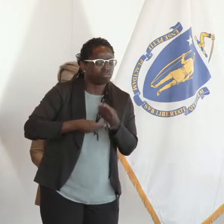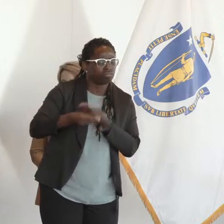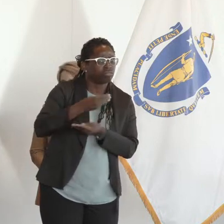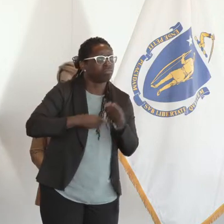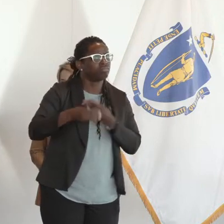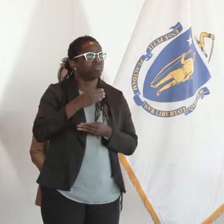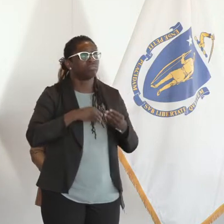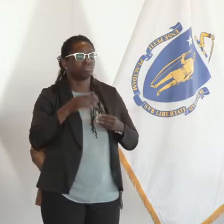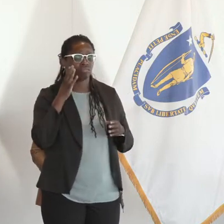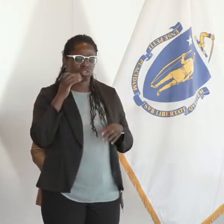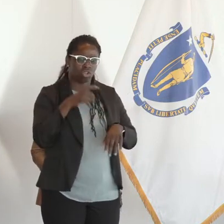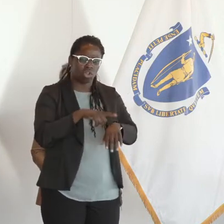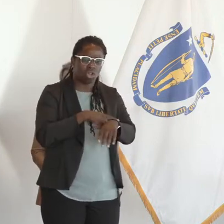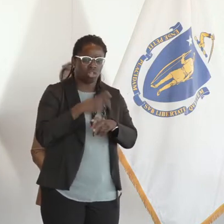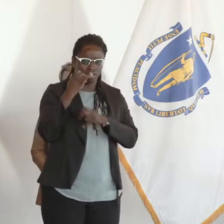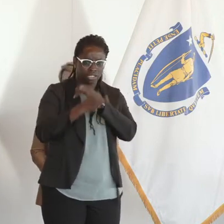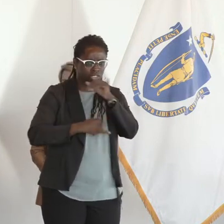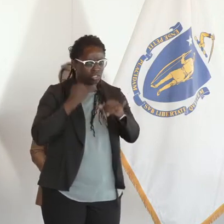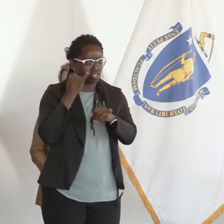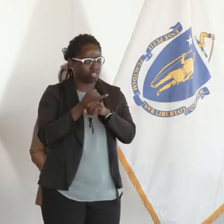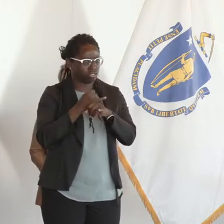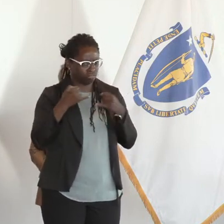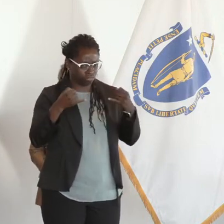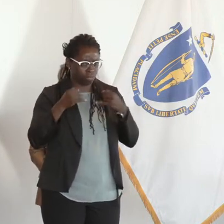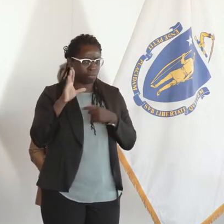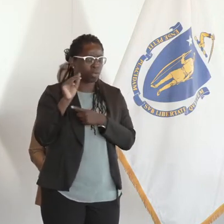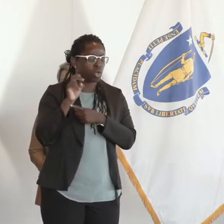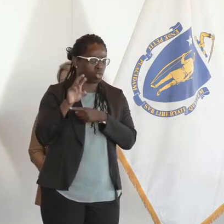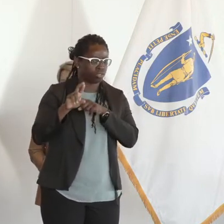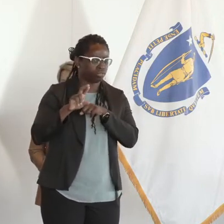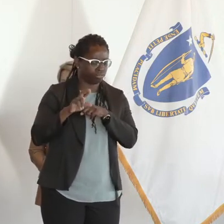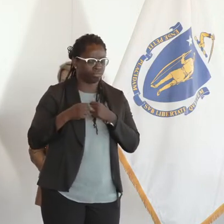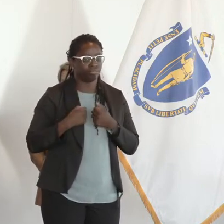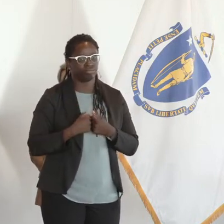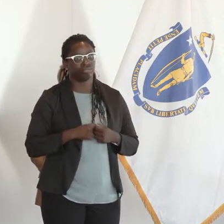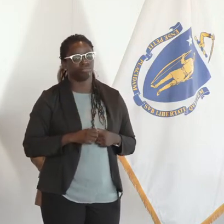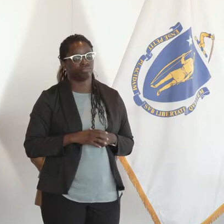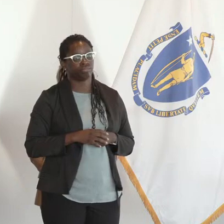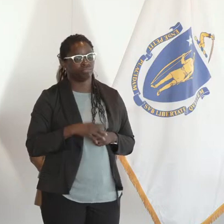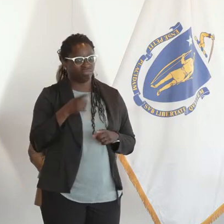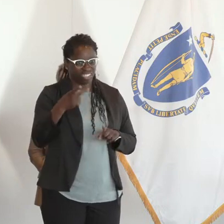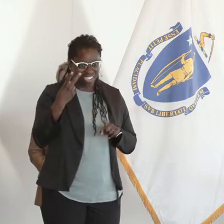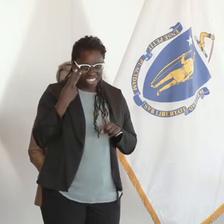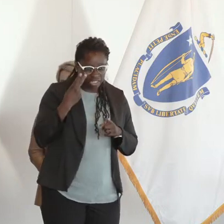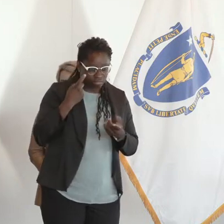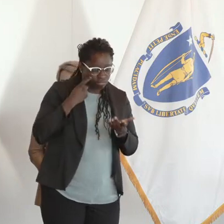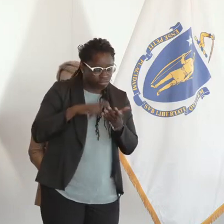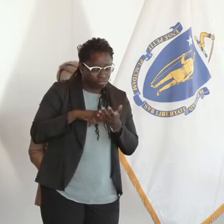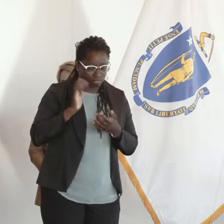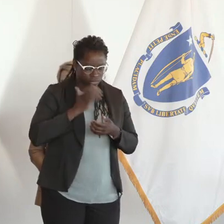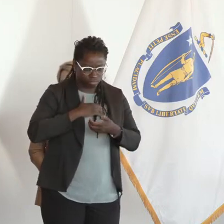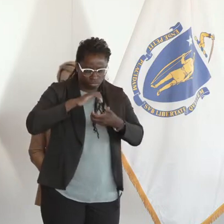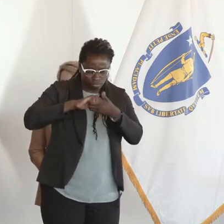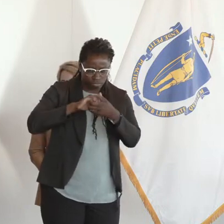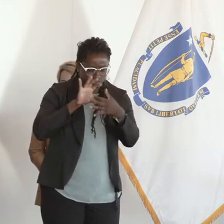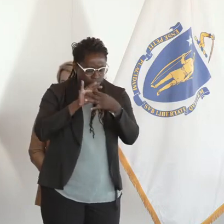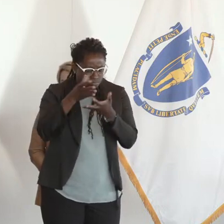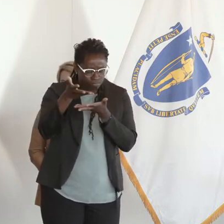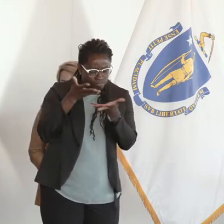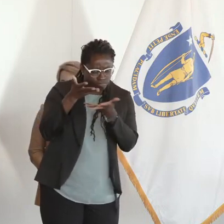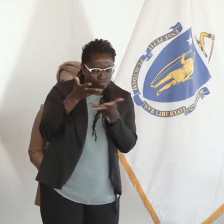border, and I've seen firsthand how our close relationship has been forged by similar